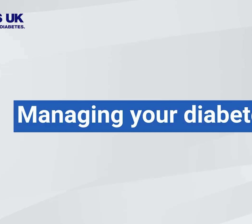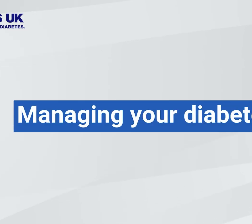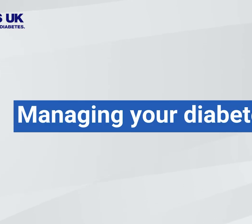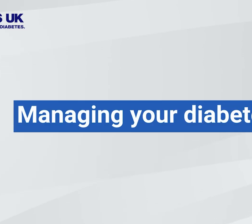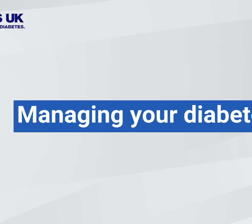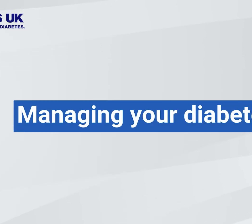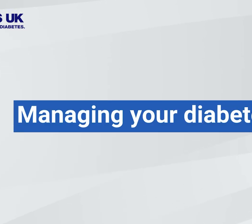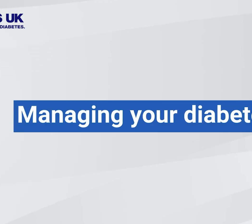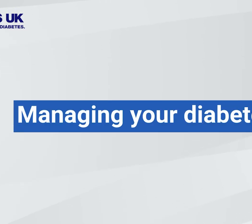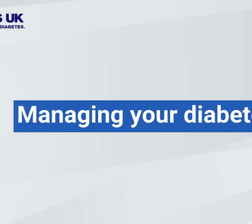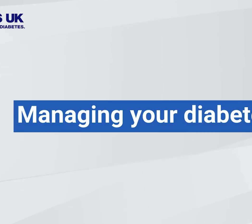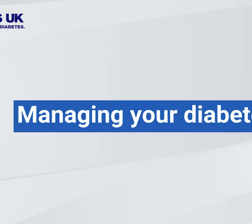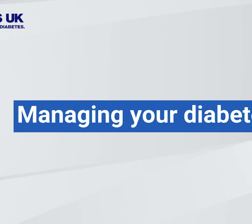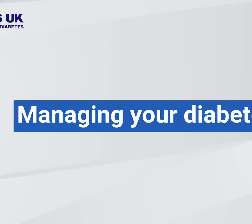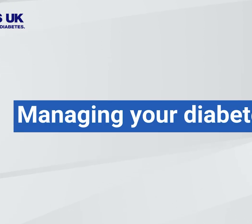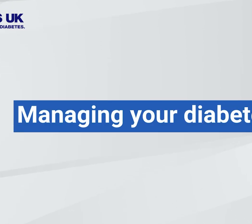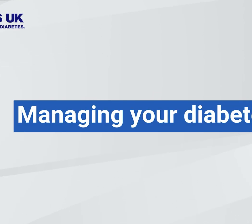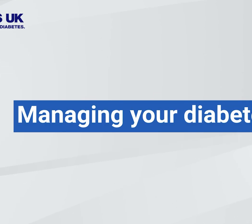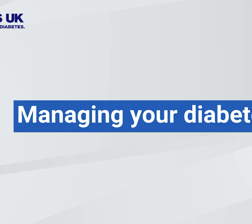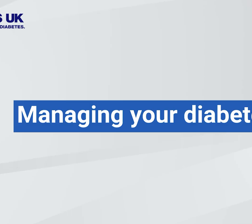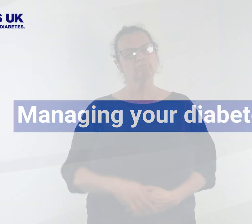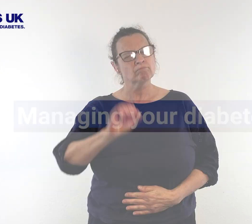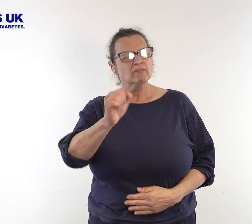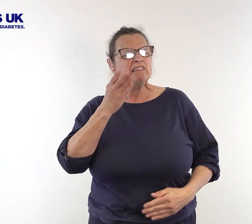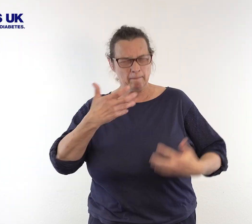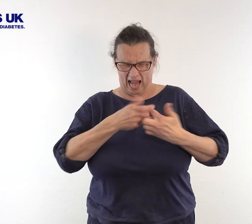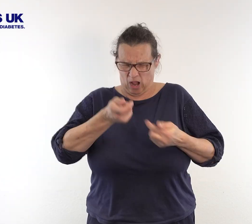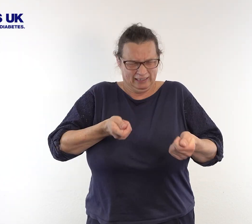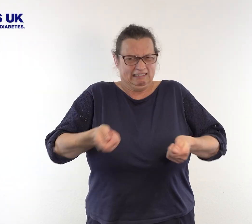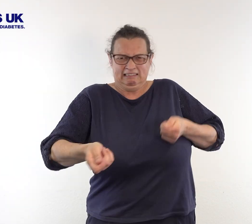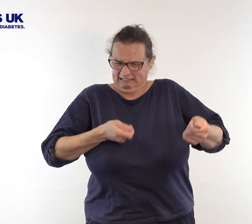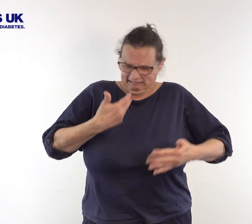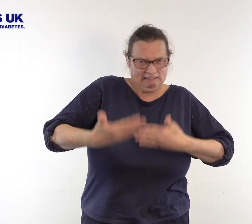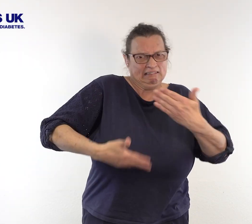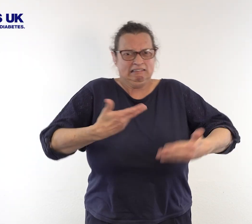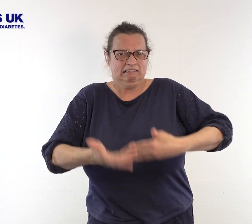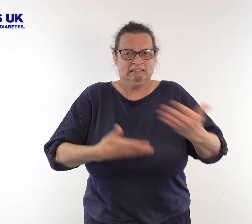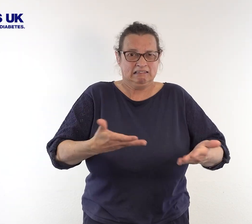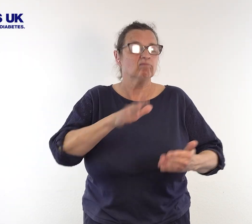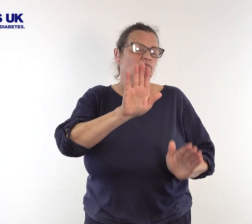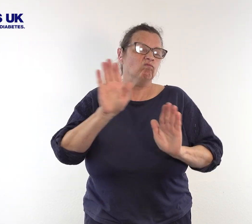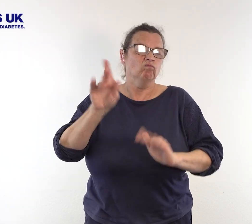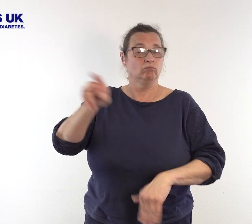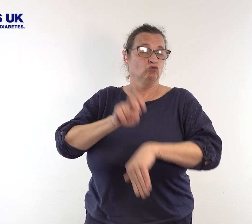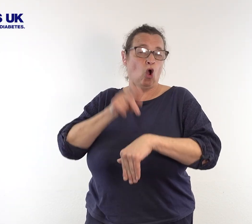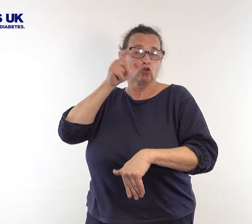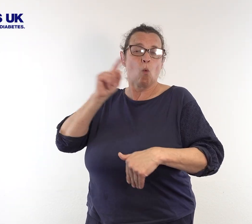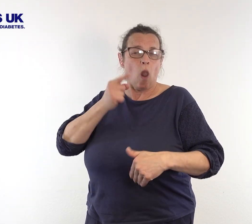Managing your diabetes. Your doctor or nurse will talk to you about how